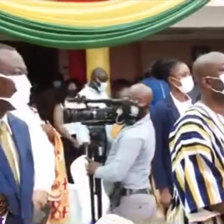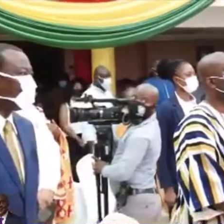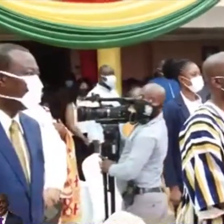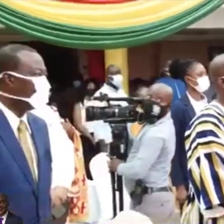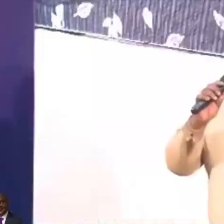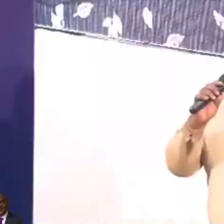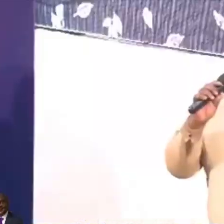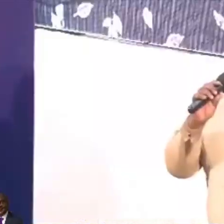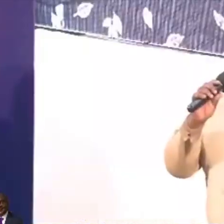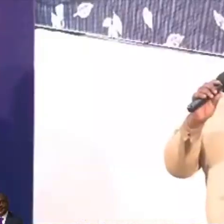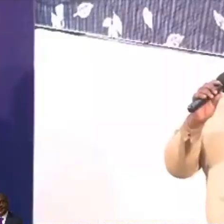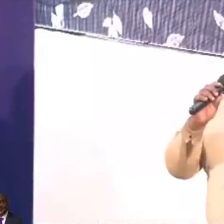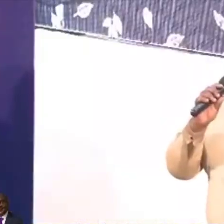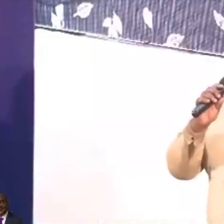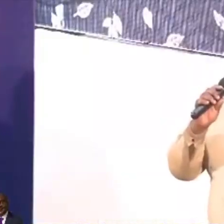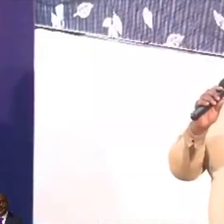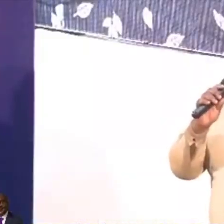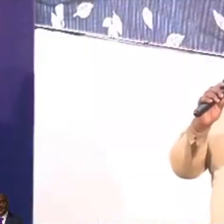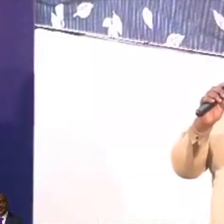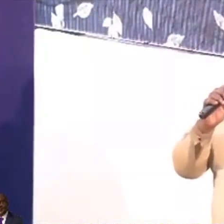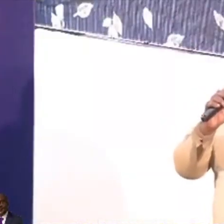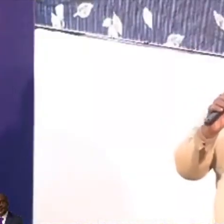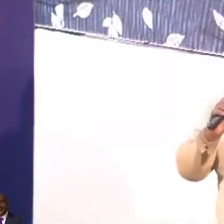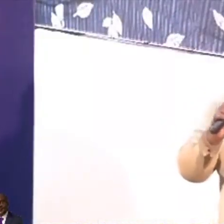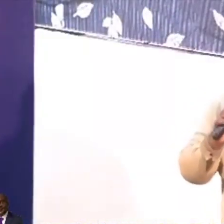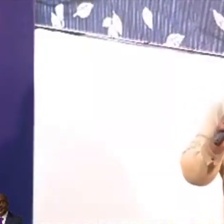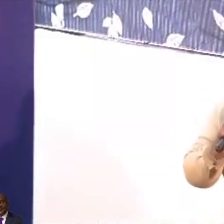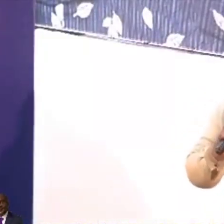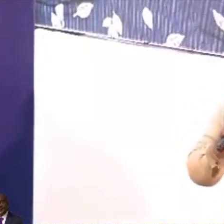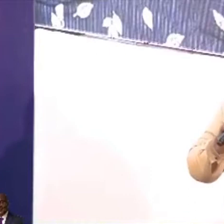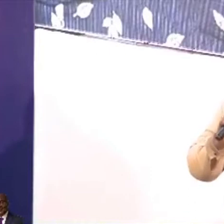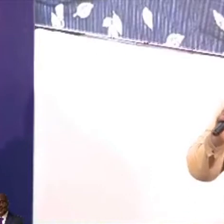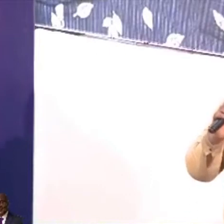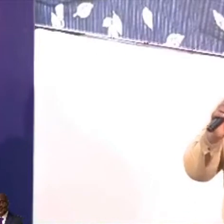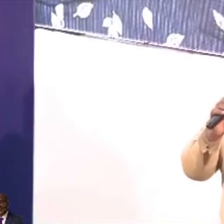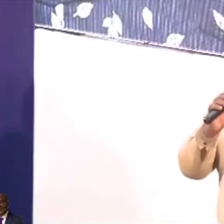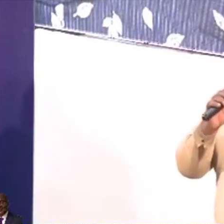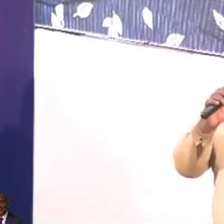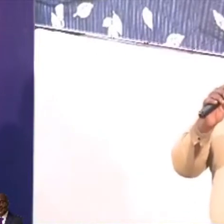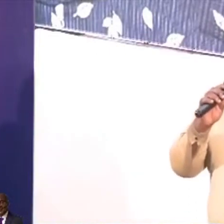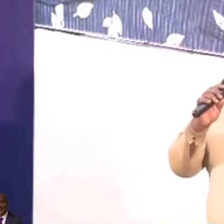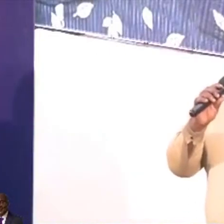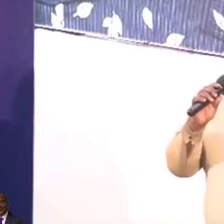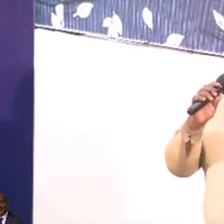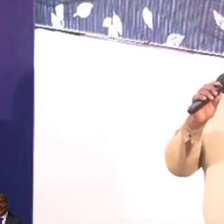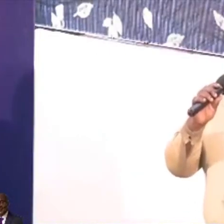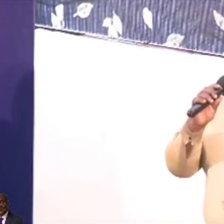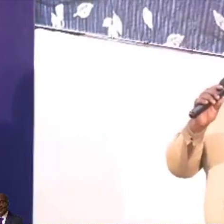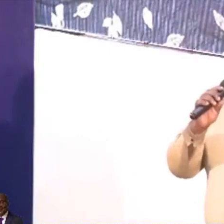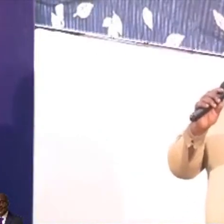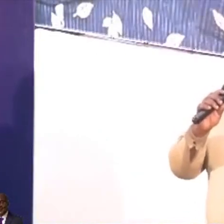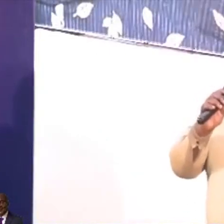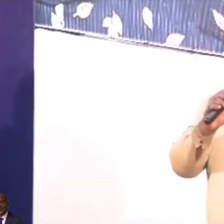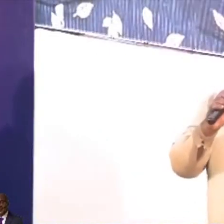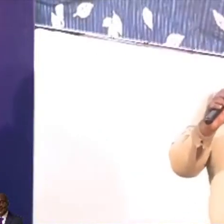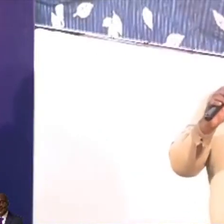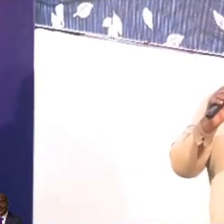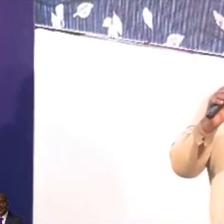yo eyese na ose Omaku